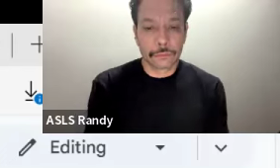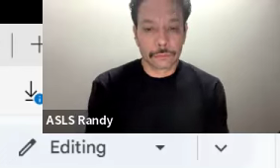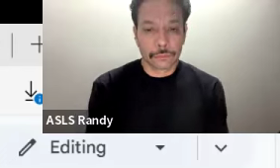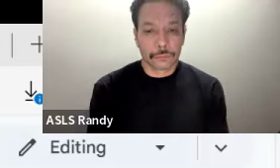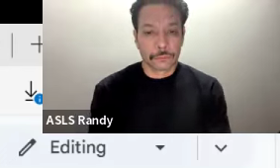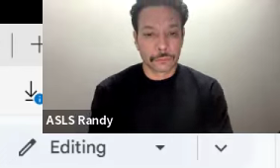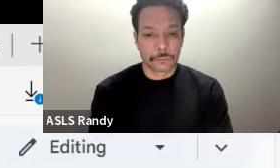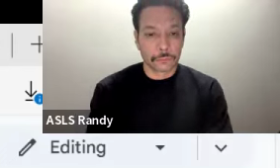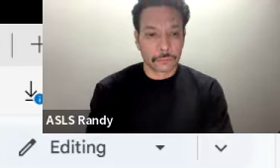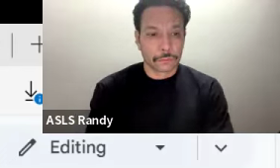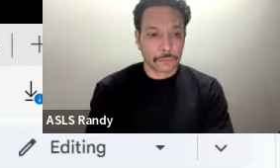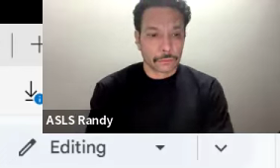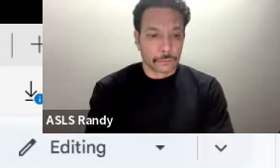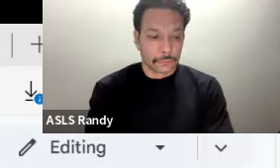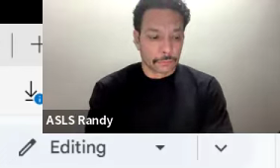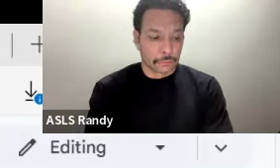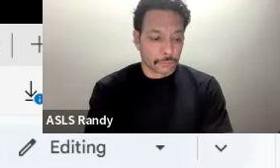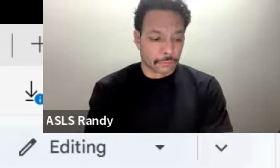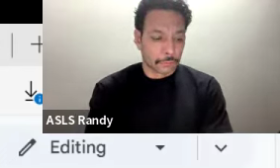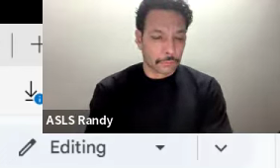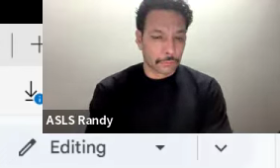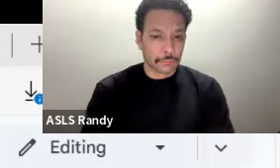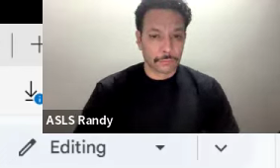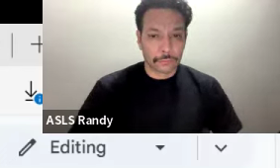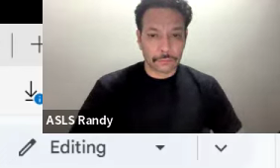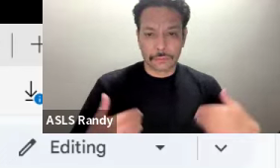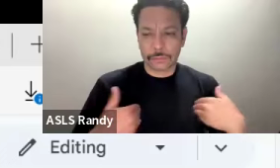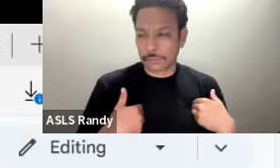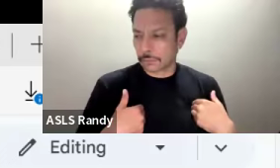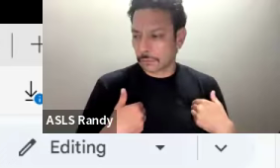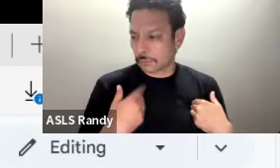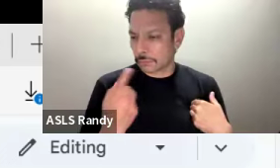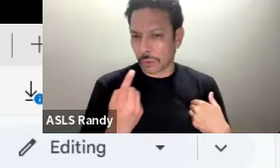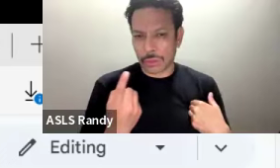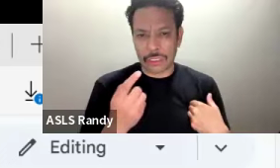Okay. We only have 6.